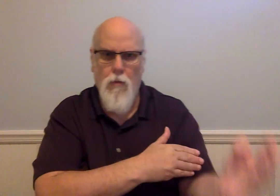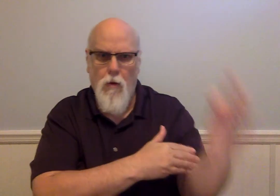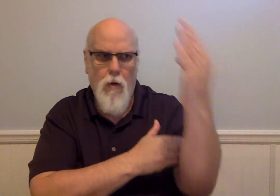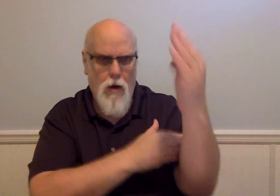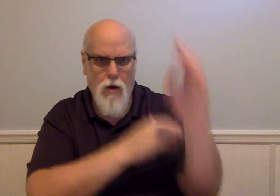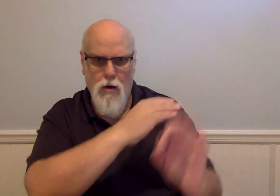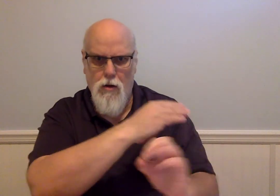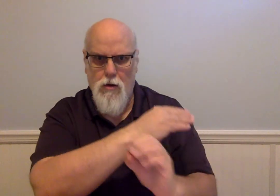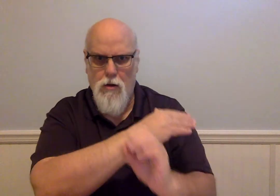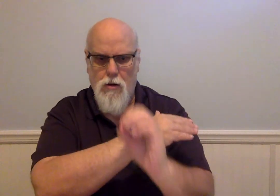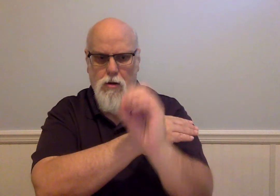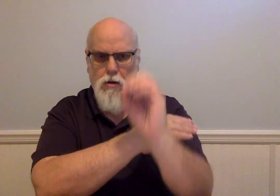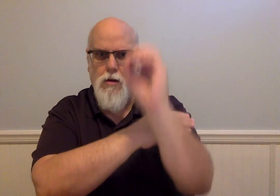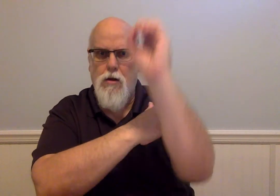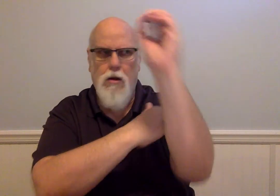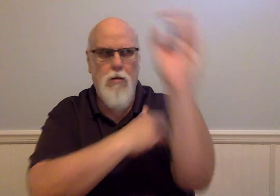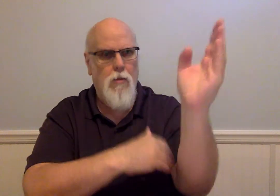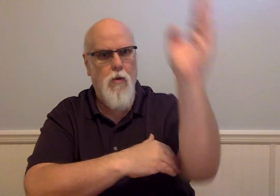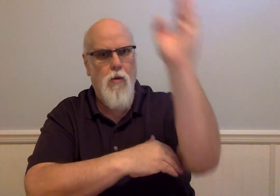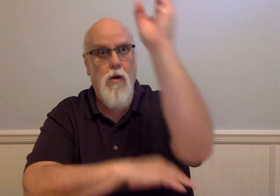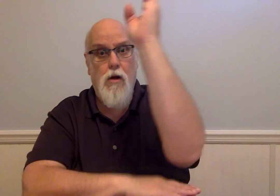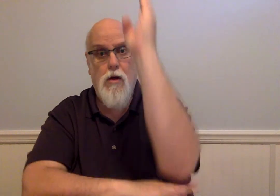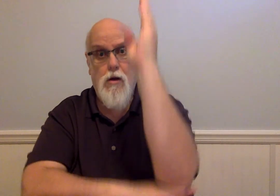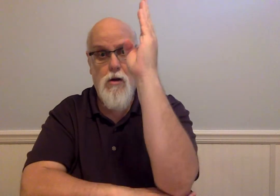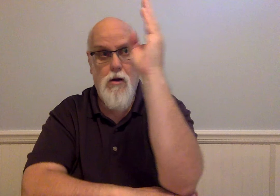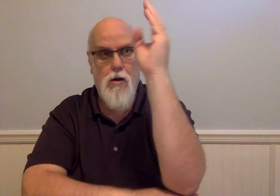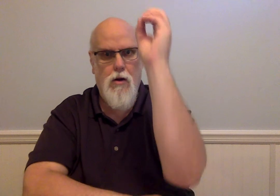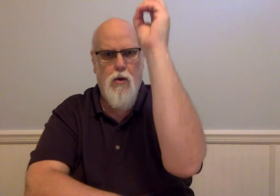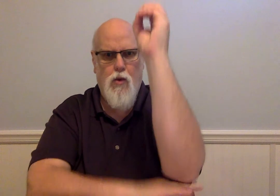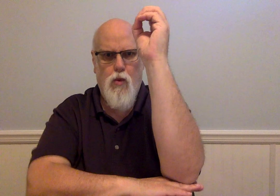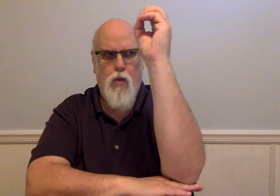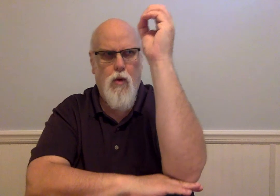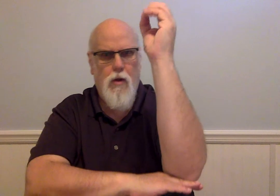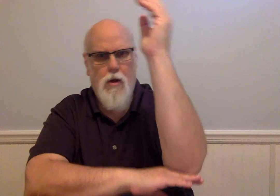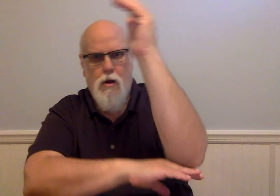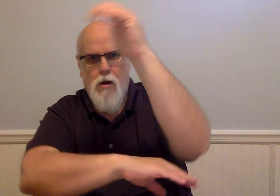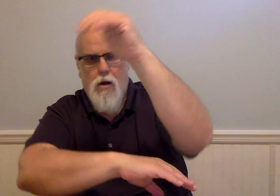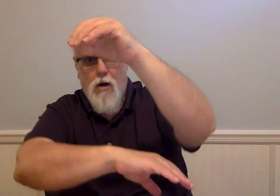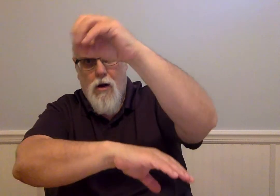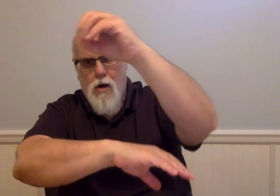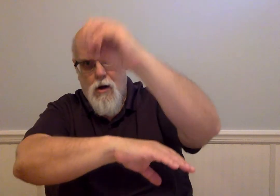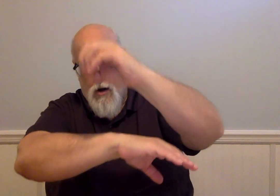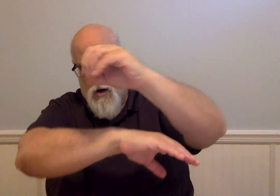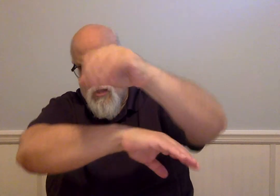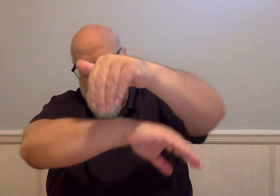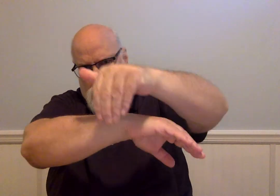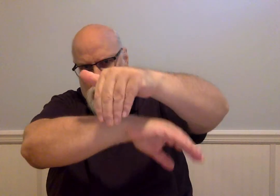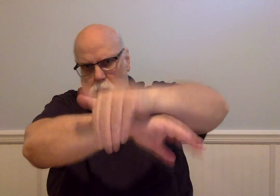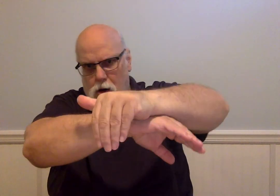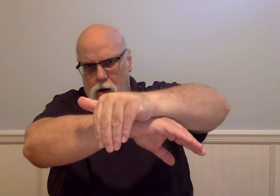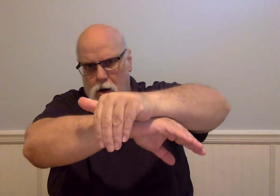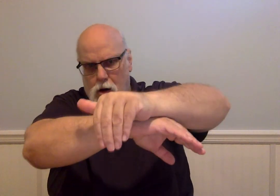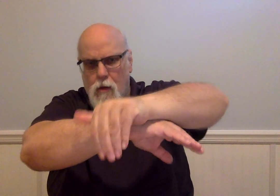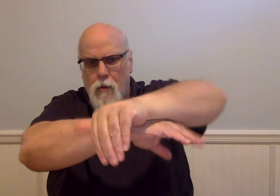so the sun comes up in the morning, it rises, and then once it gets to the top, it's noon, right? And then the afternoon, the sun starts to